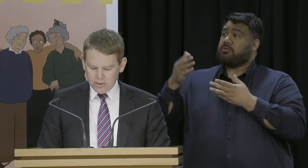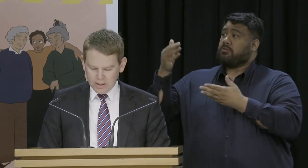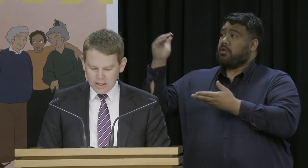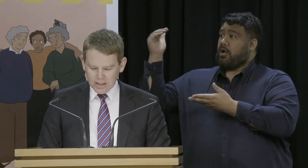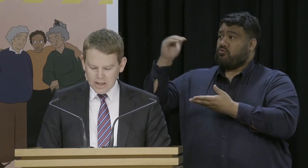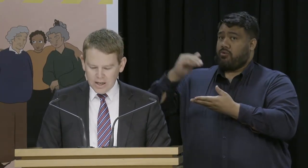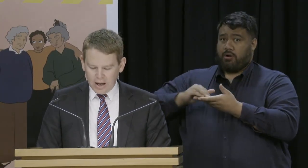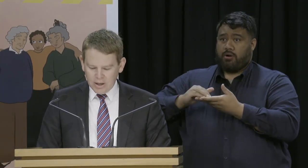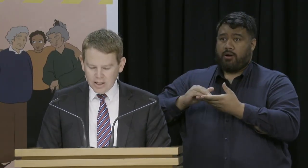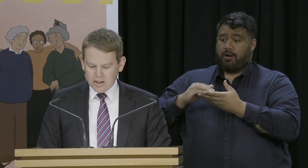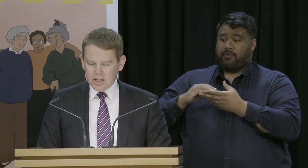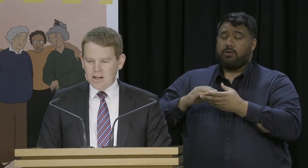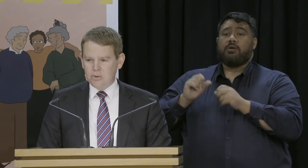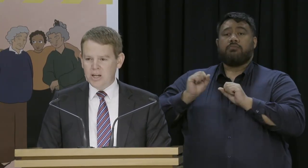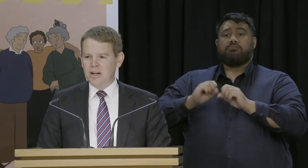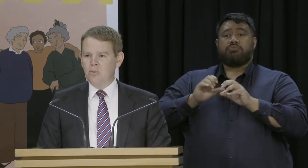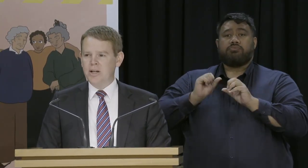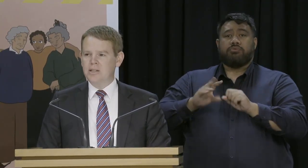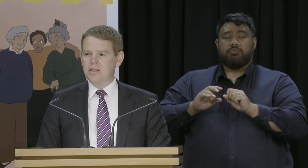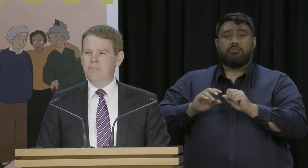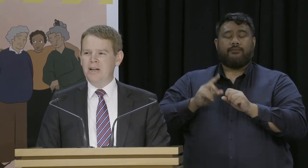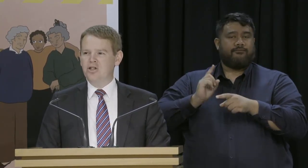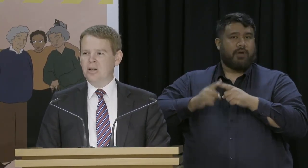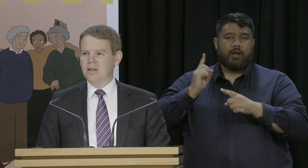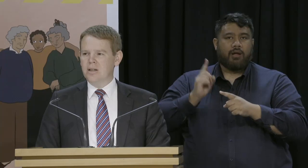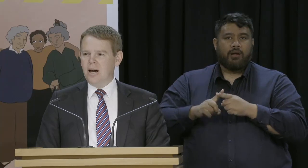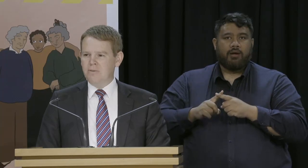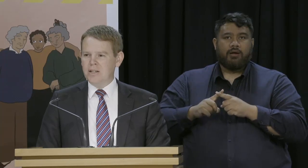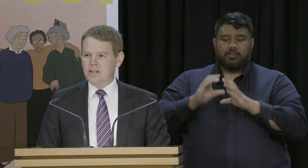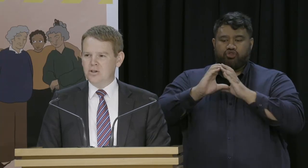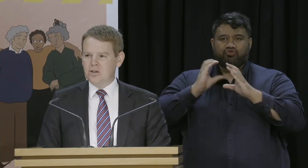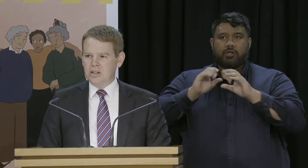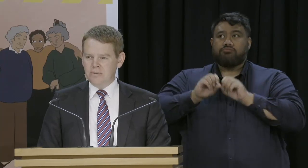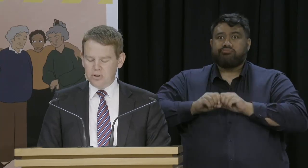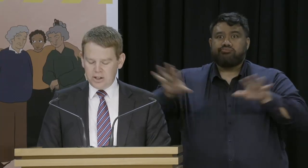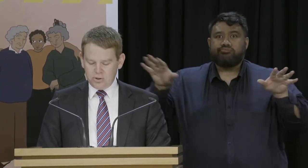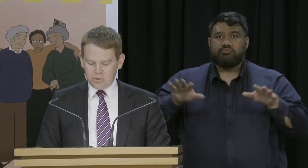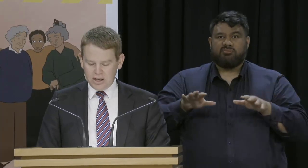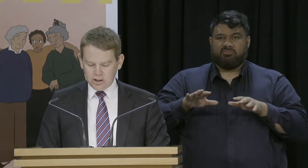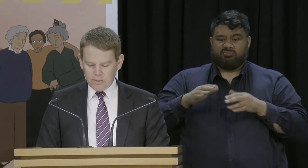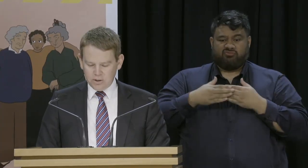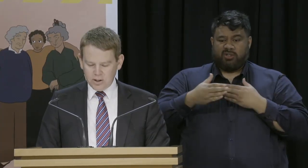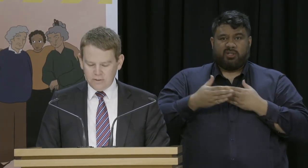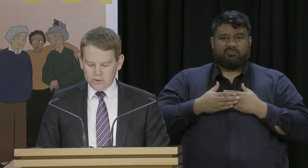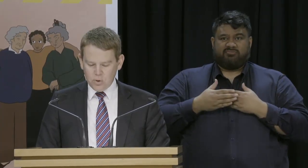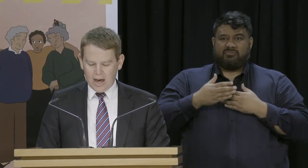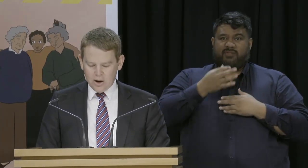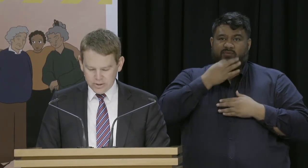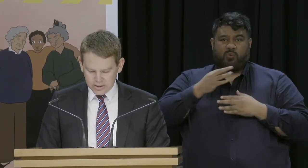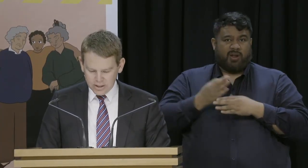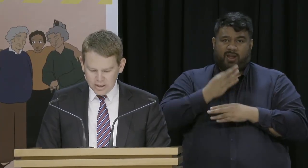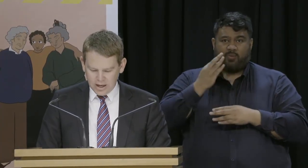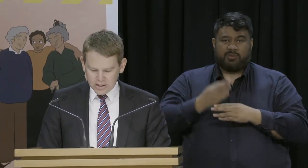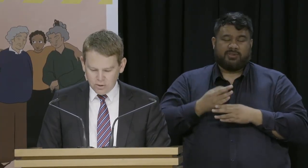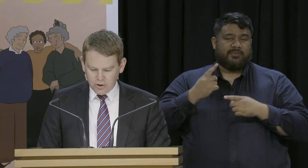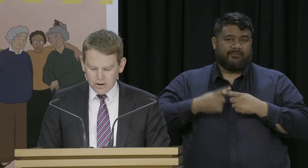were in the beginning, meaning that we get underway dispatching vaccines to deliver to DHBs within a few